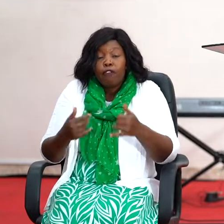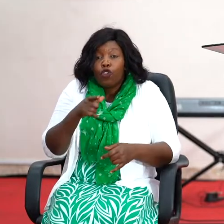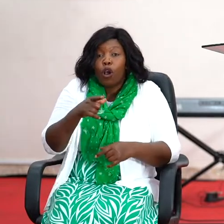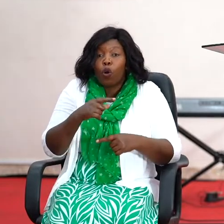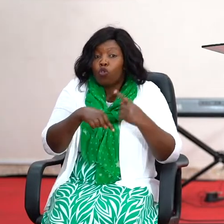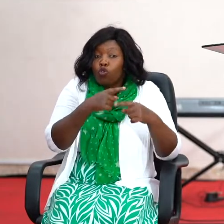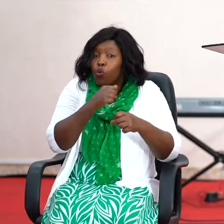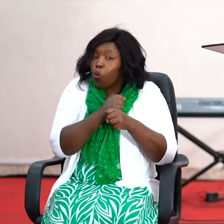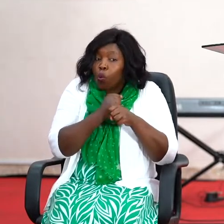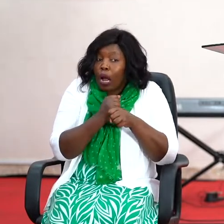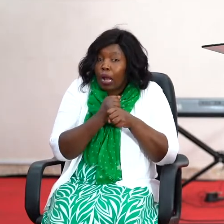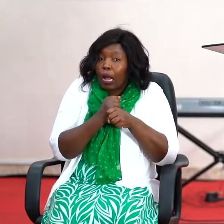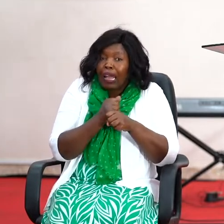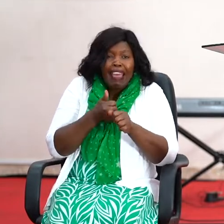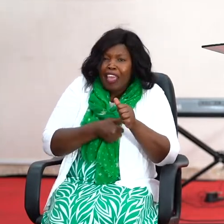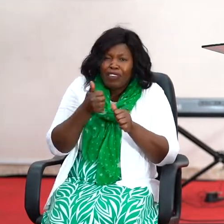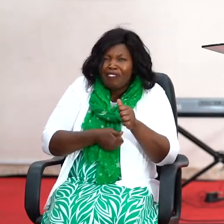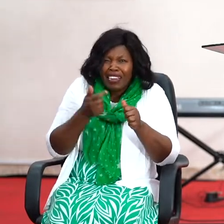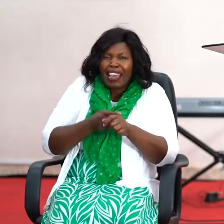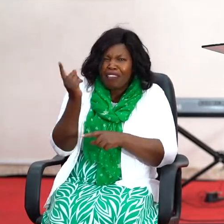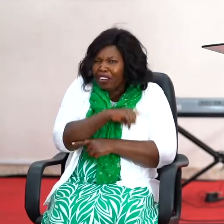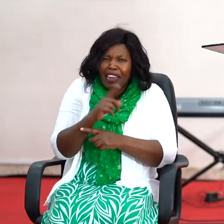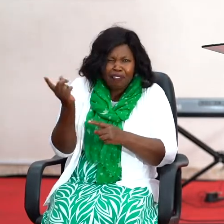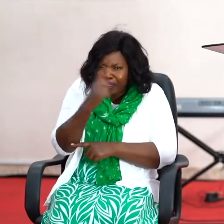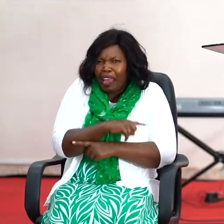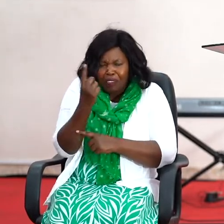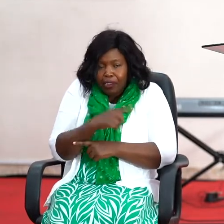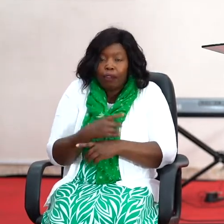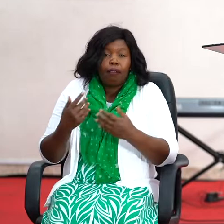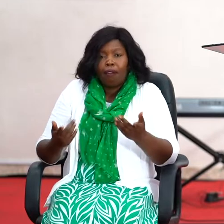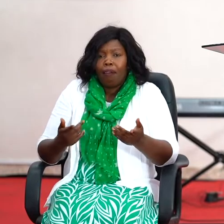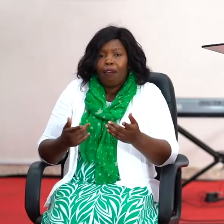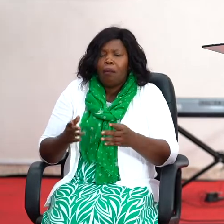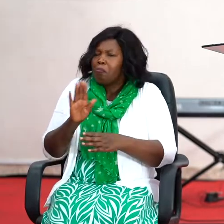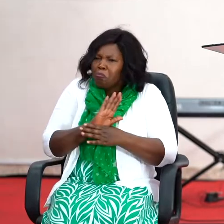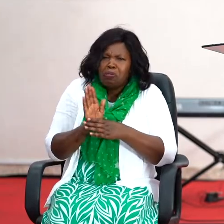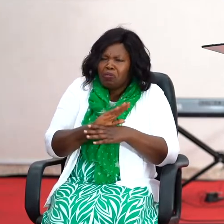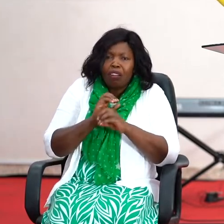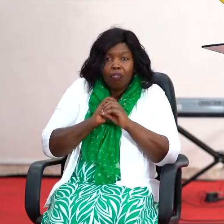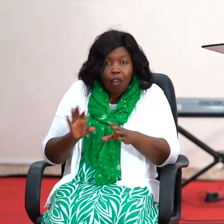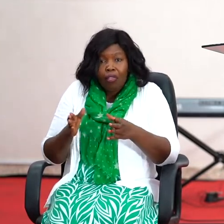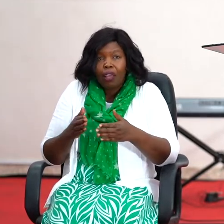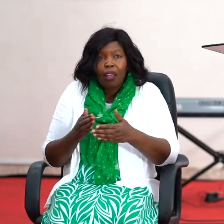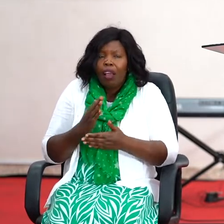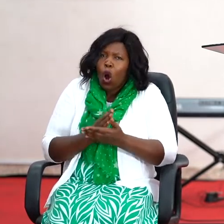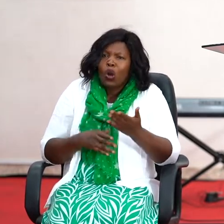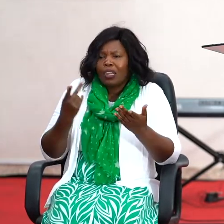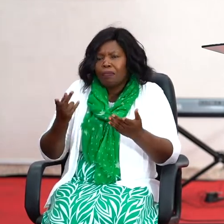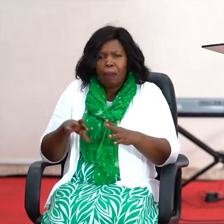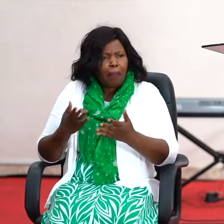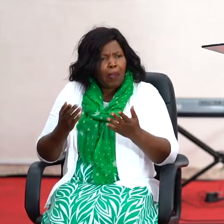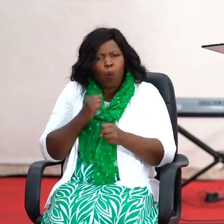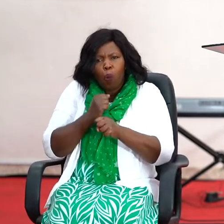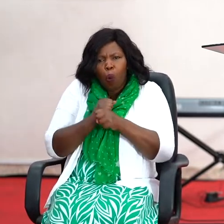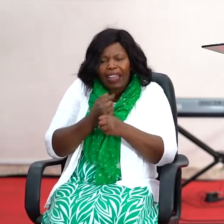I'm sure you are not going every day. Nobody is that busy except the medics and the other people